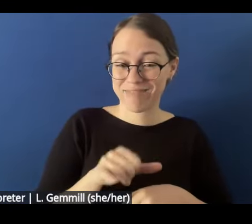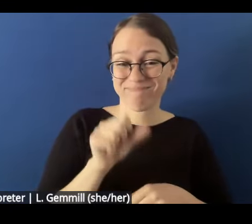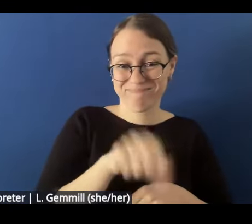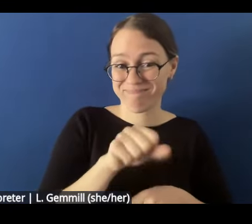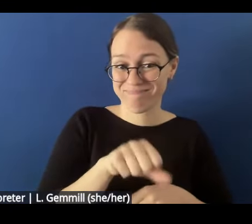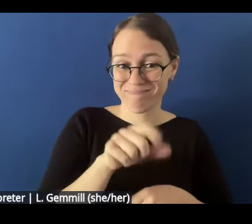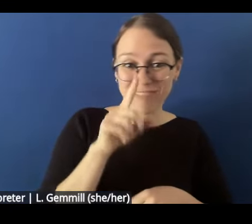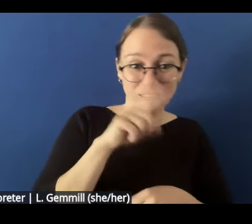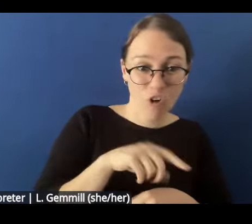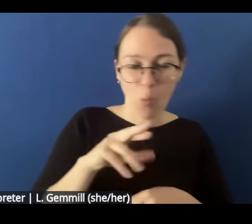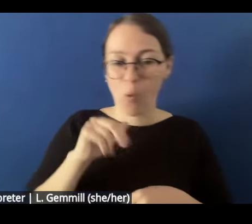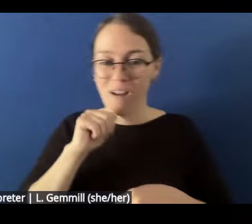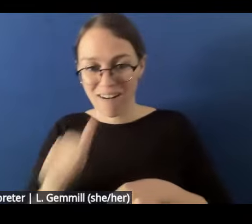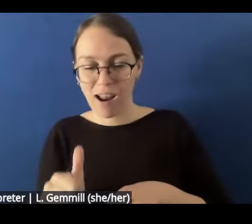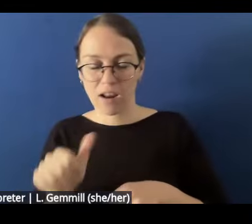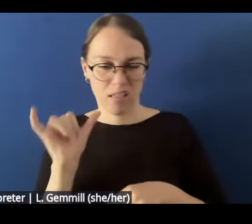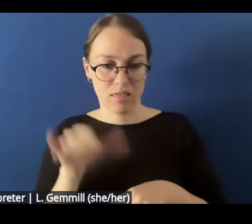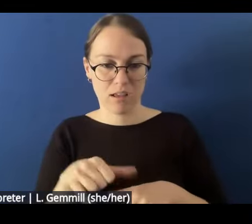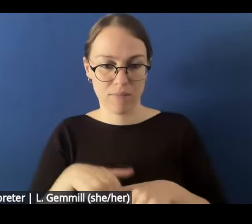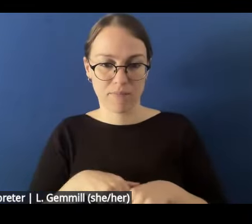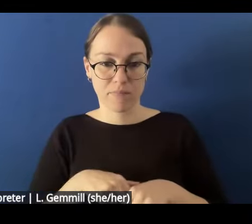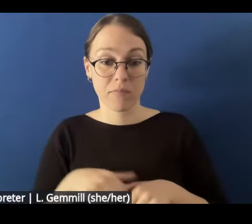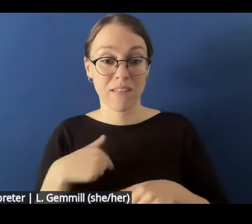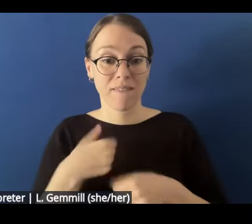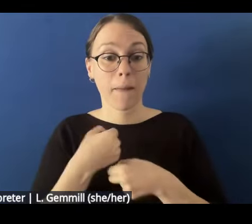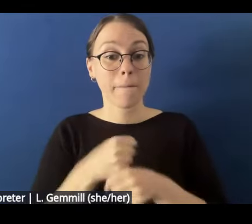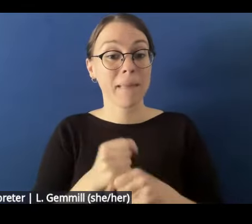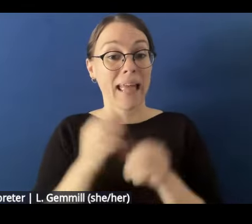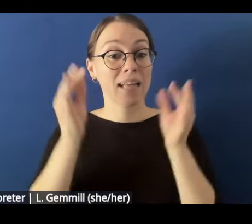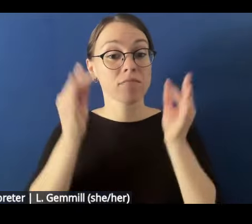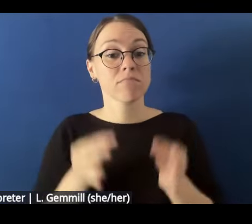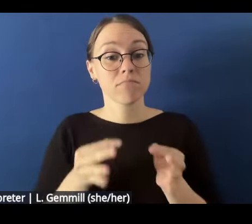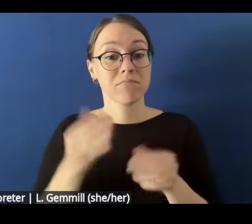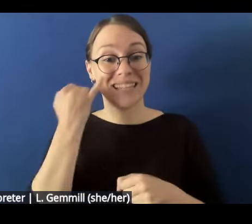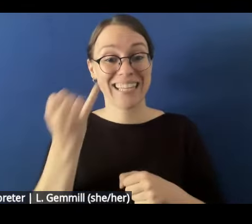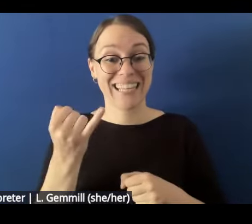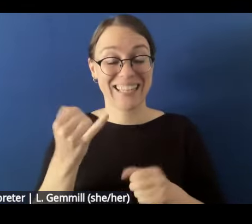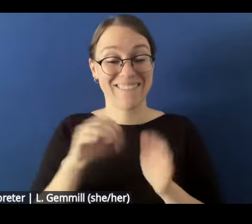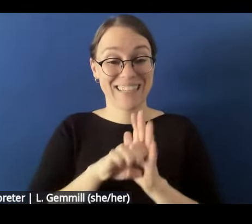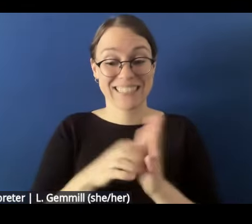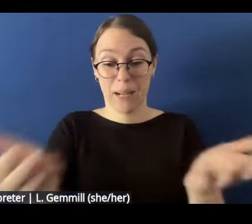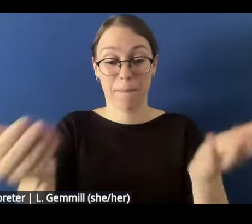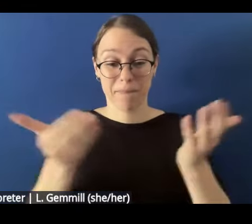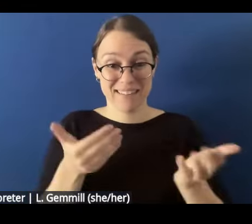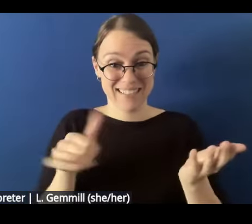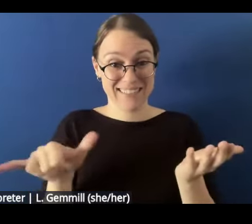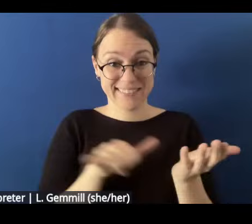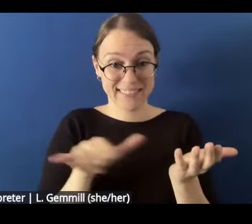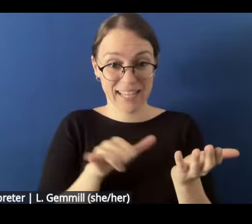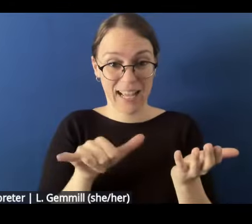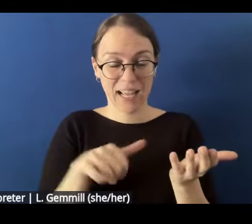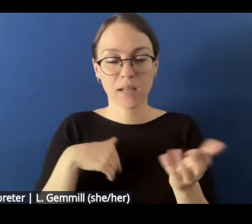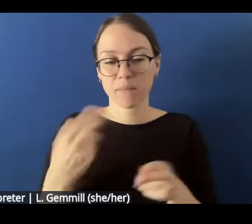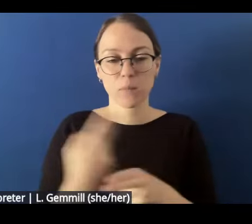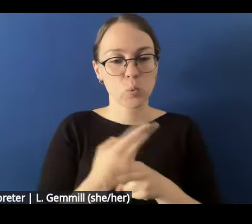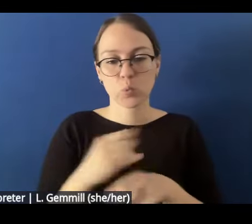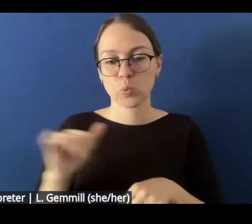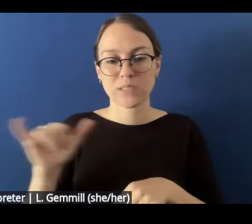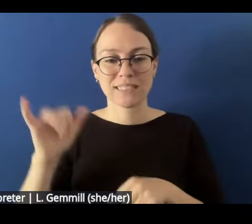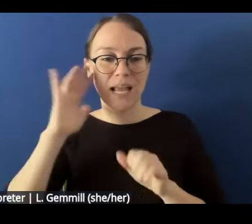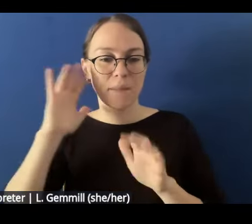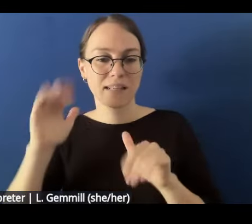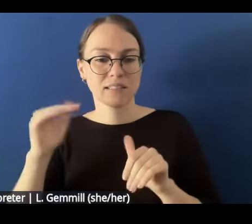order to make the determination as to whether something sufficiently agrees, we're going to use the same standards that we use for voter signatures, a voter